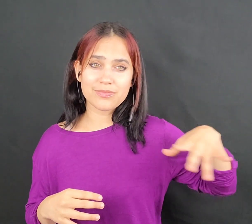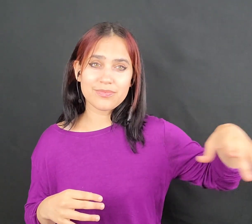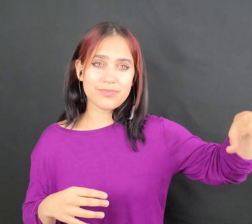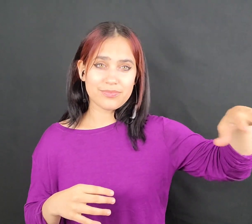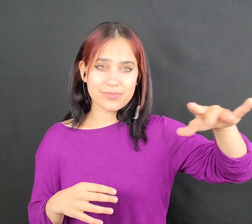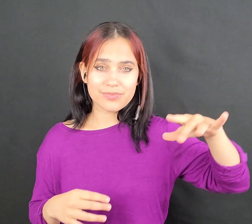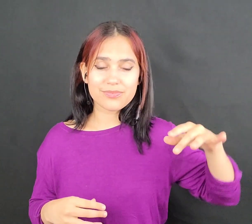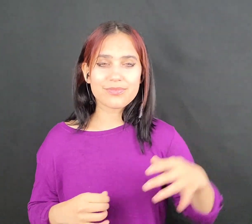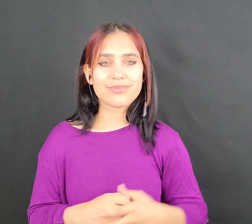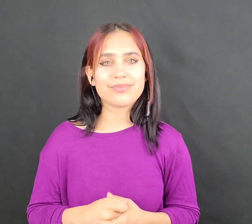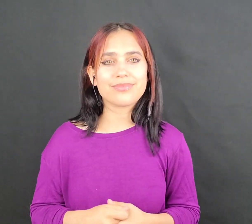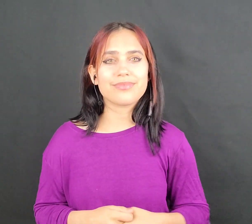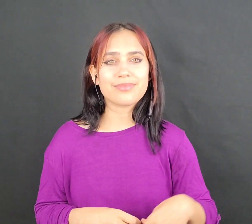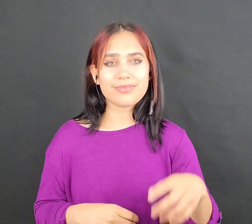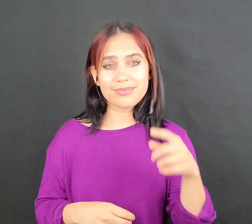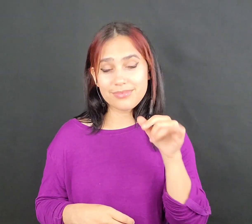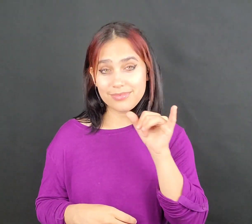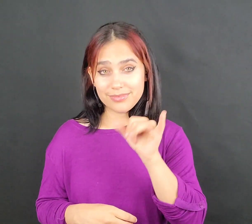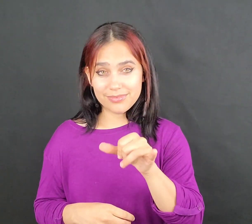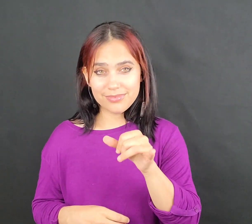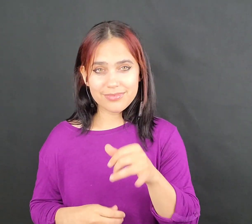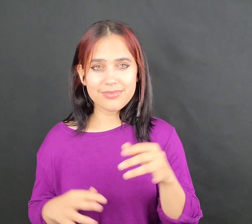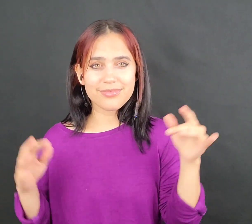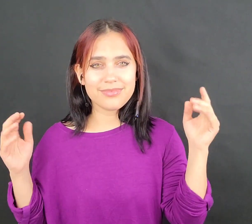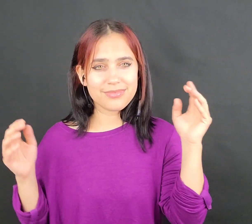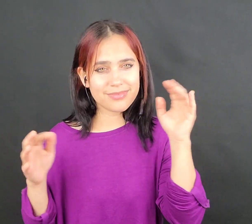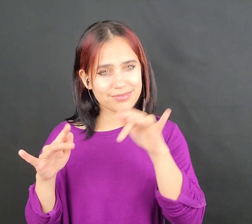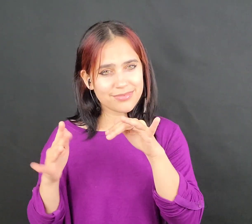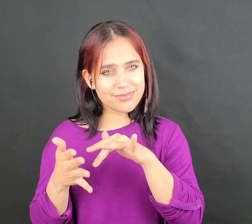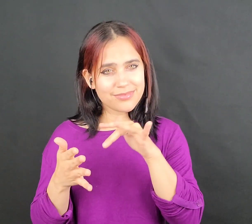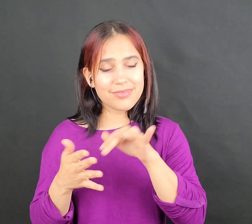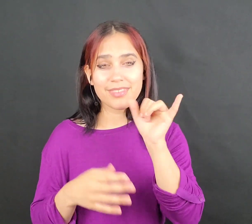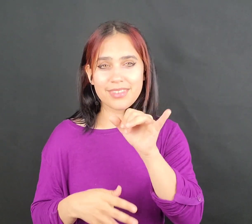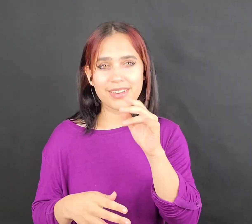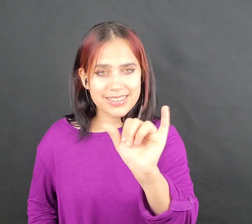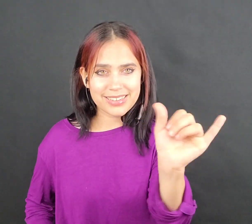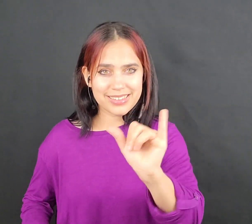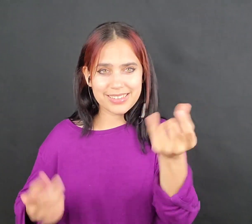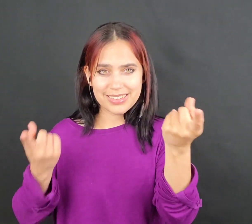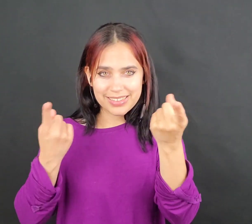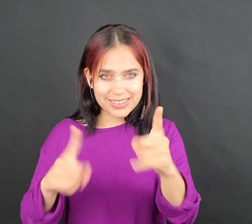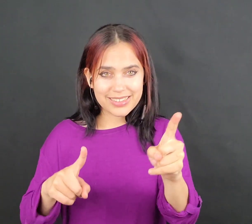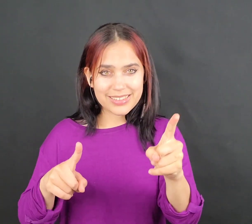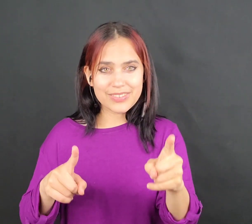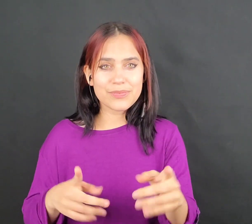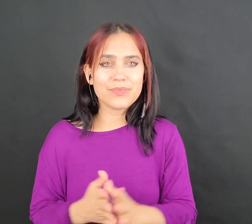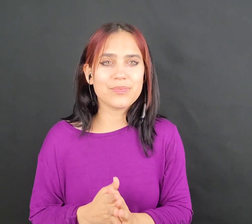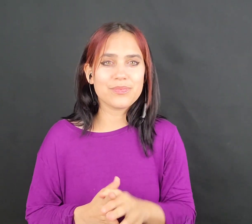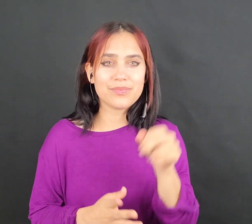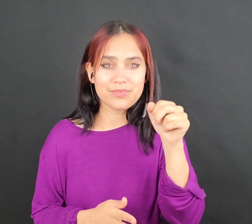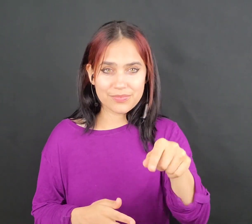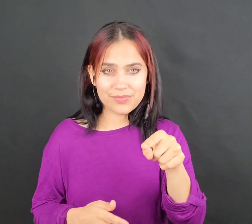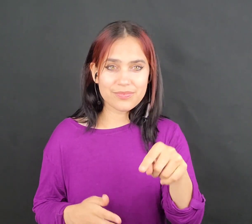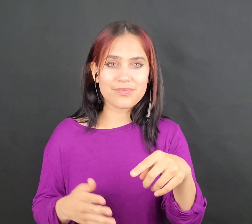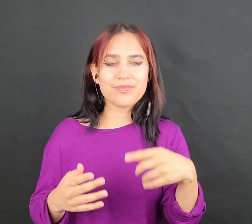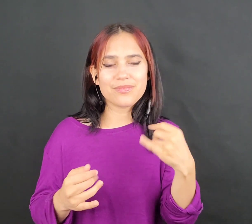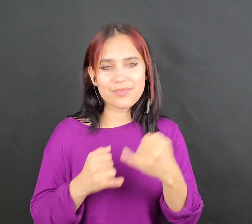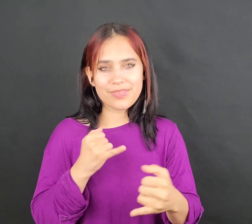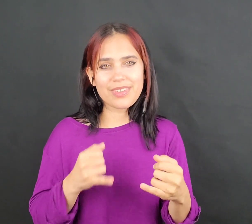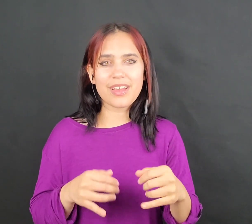that rises from the floor of a cave due to the accumulation of material deposited on the floor from the ceiling drippings.